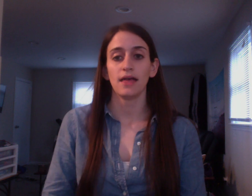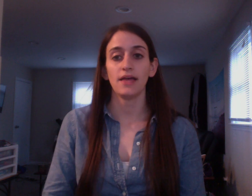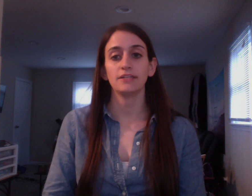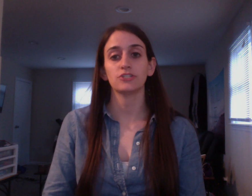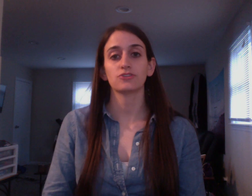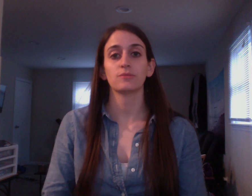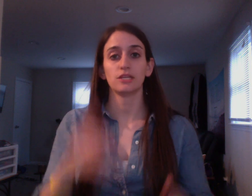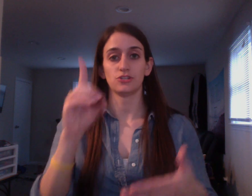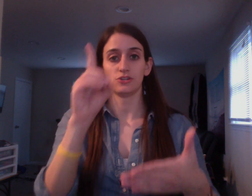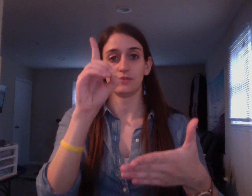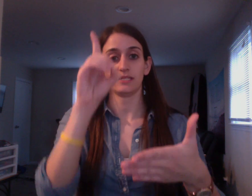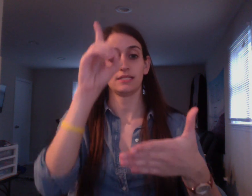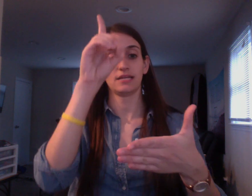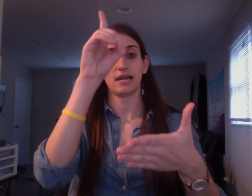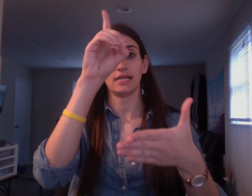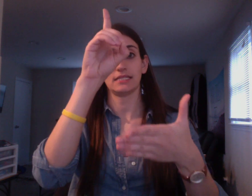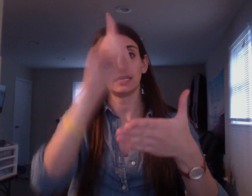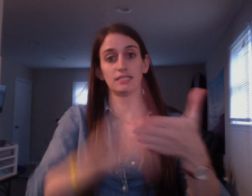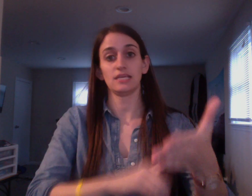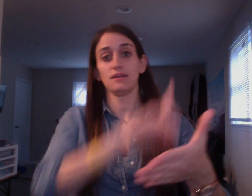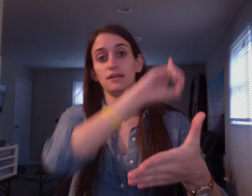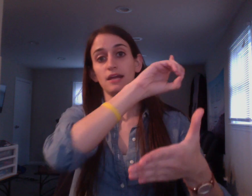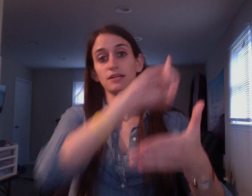And discrimination, you might see it as a D in an X